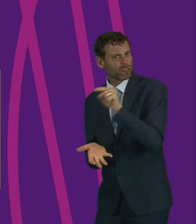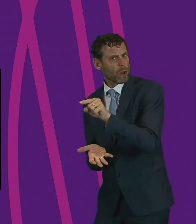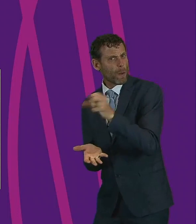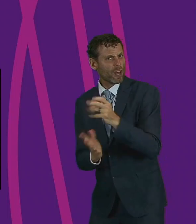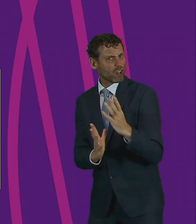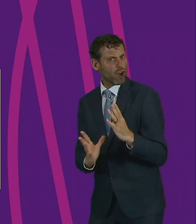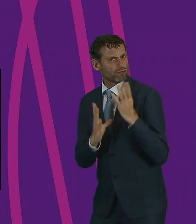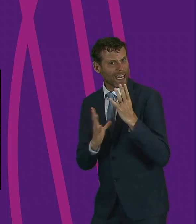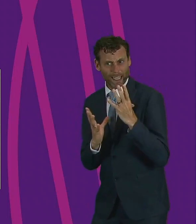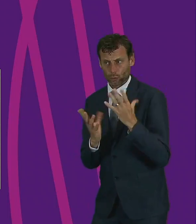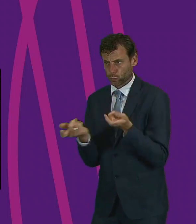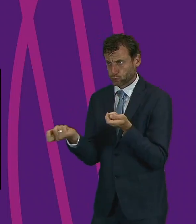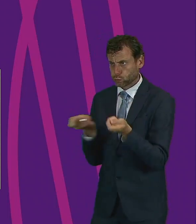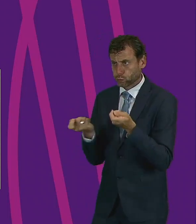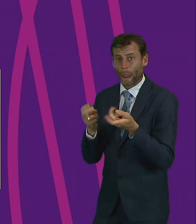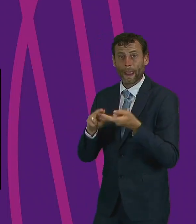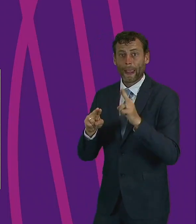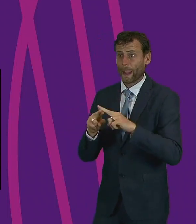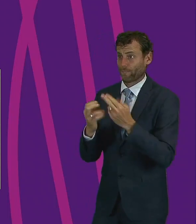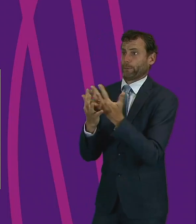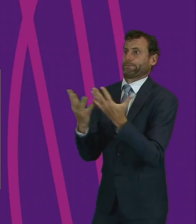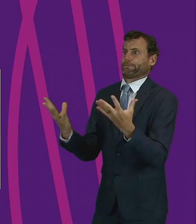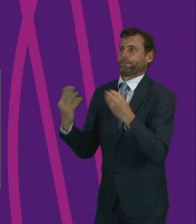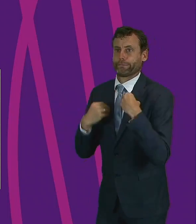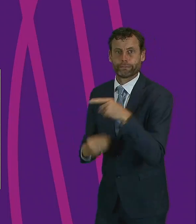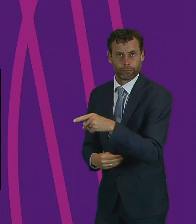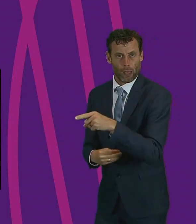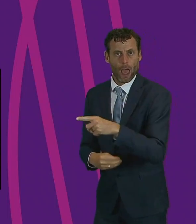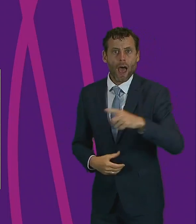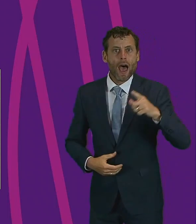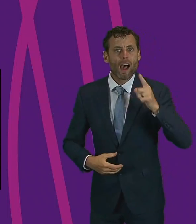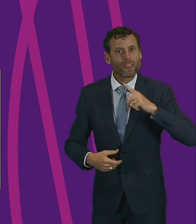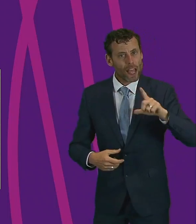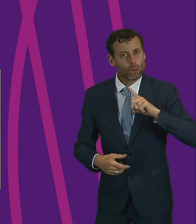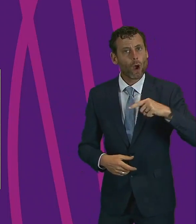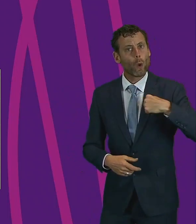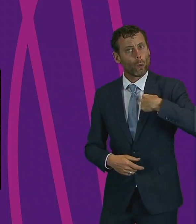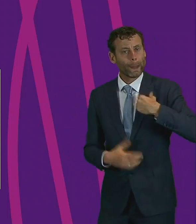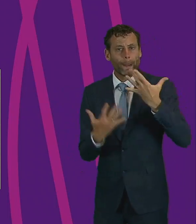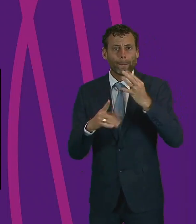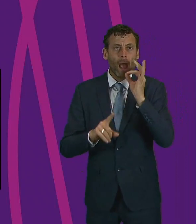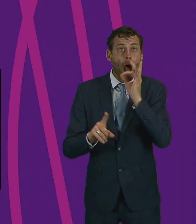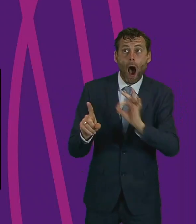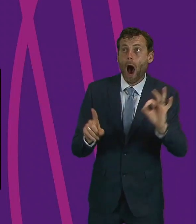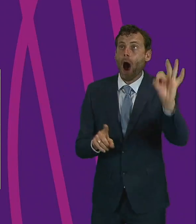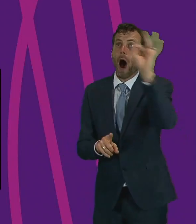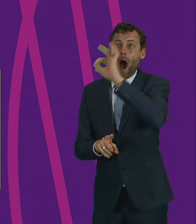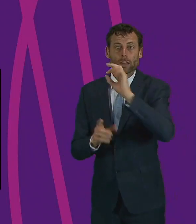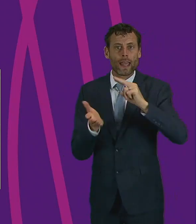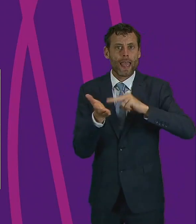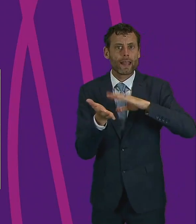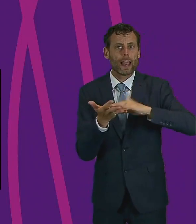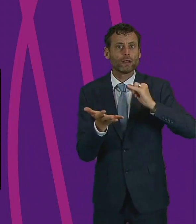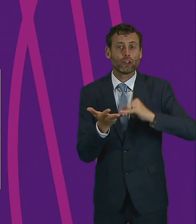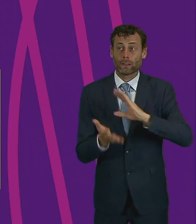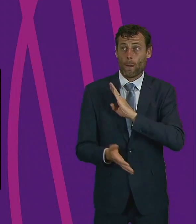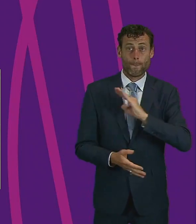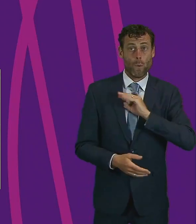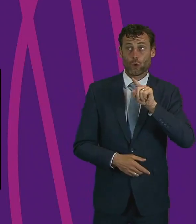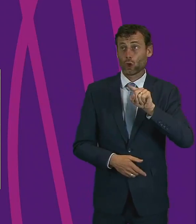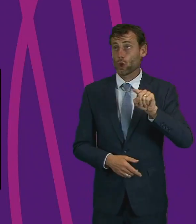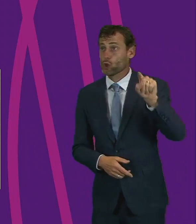of COVID-19. And that is why the plans that we have asked from boards for the initial 100 days require them